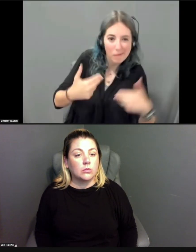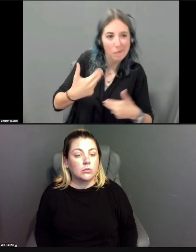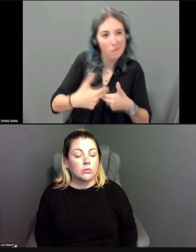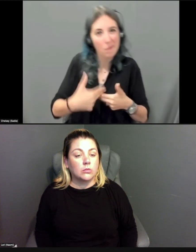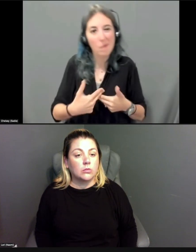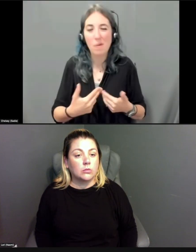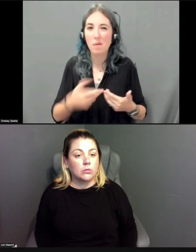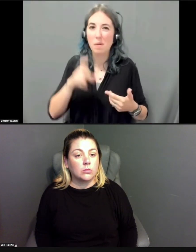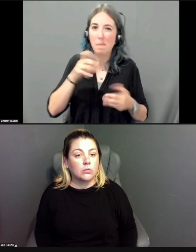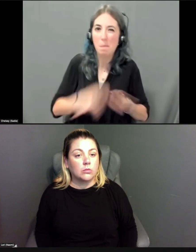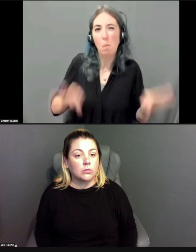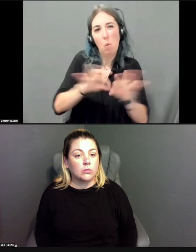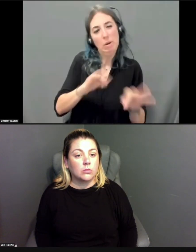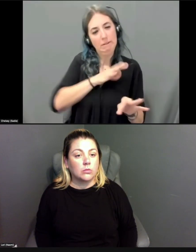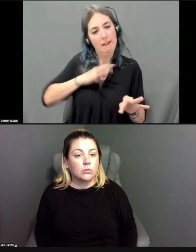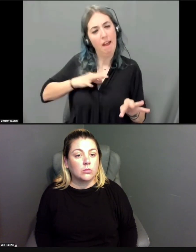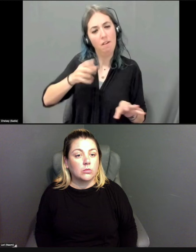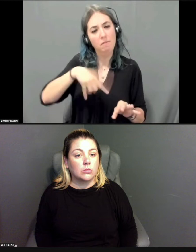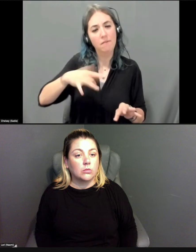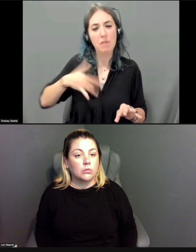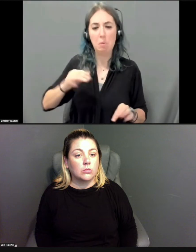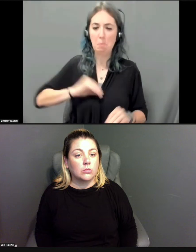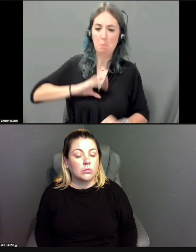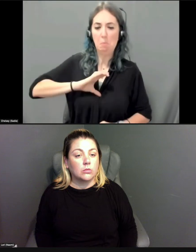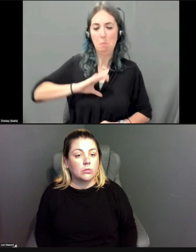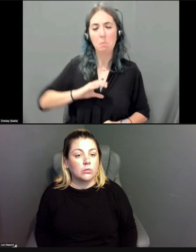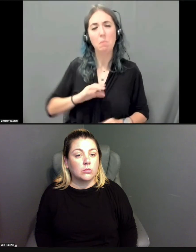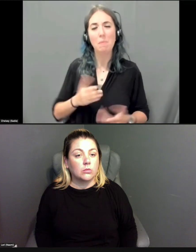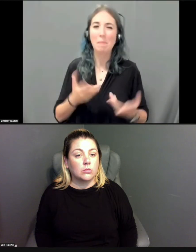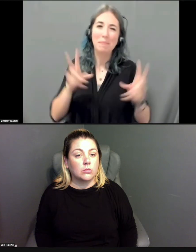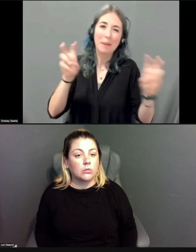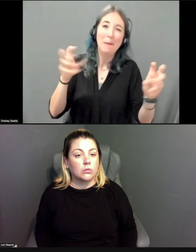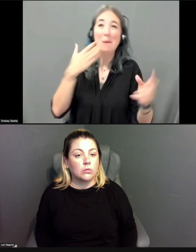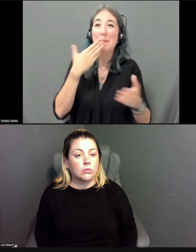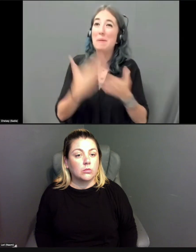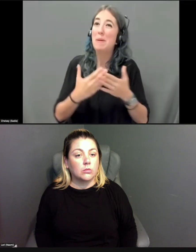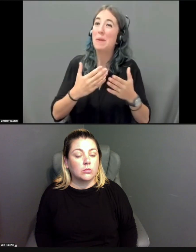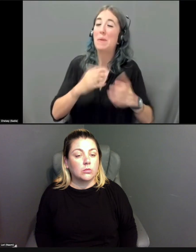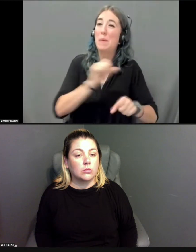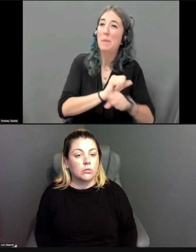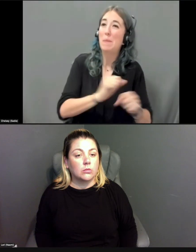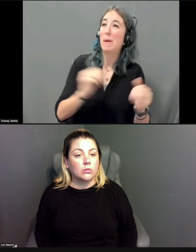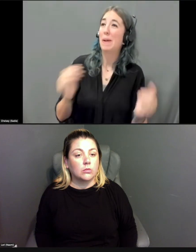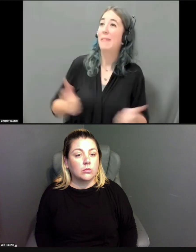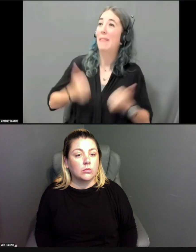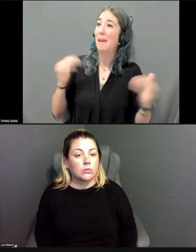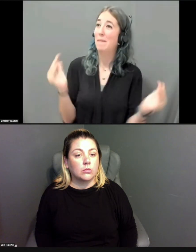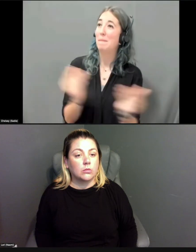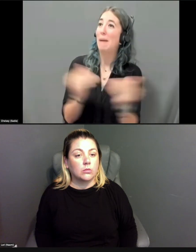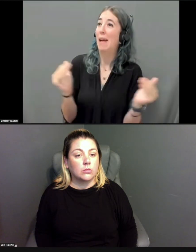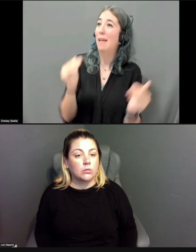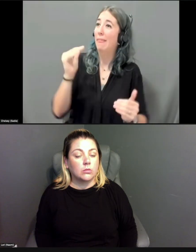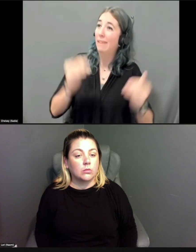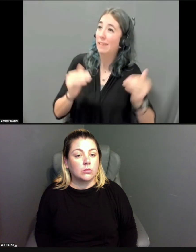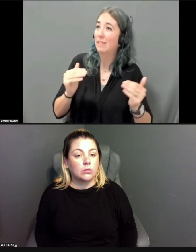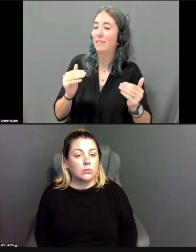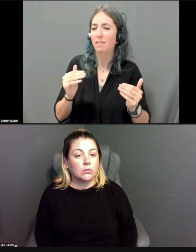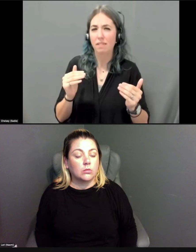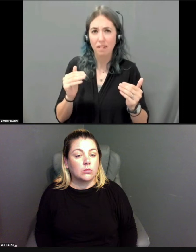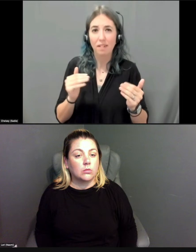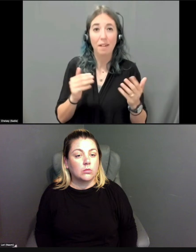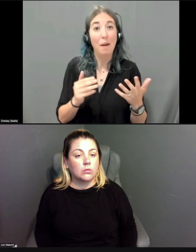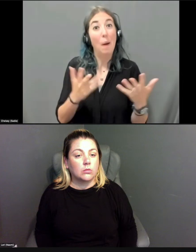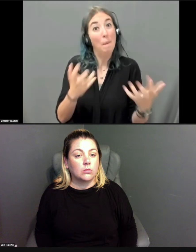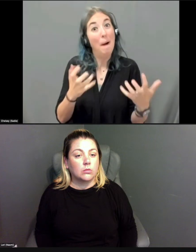morale and all this sort of stuff. And they want to promote work-life balance and job satisfaction and all these sort of things. But when it